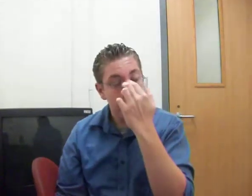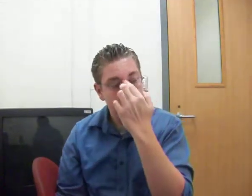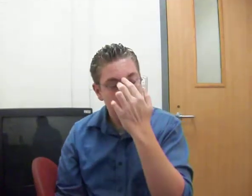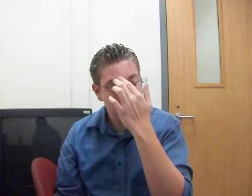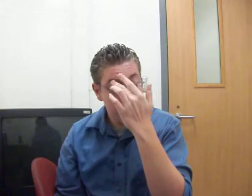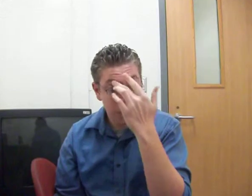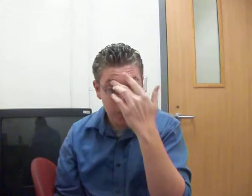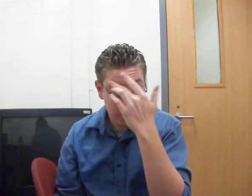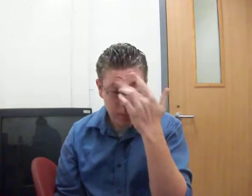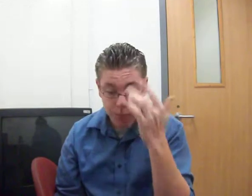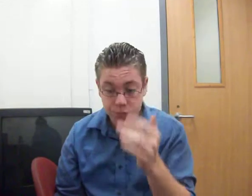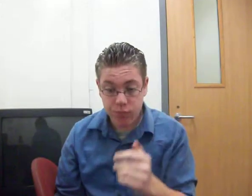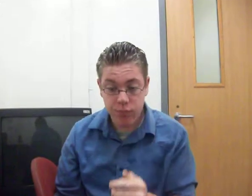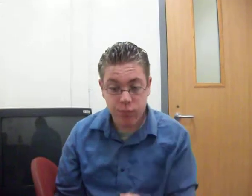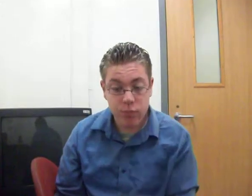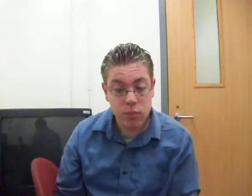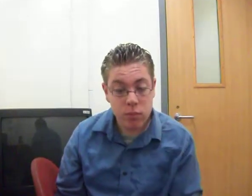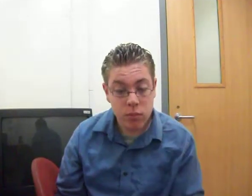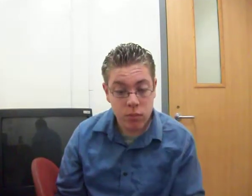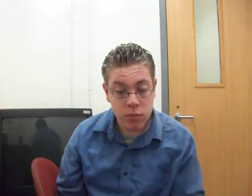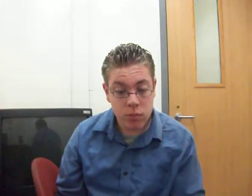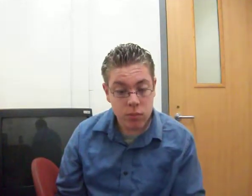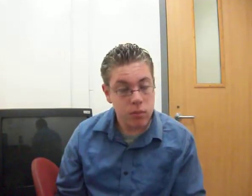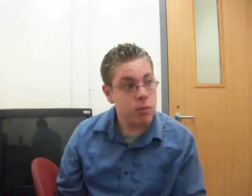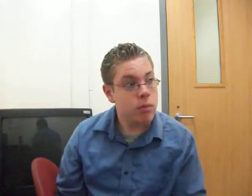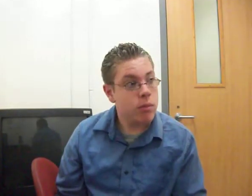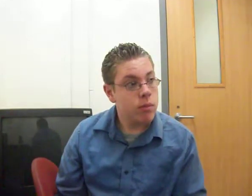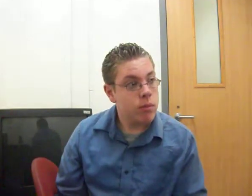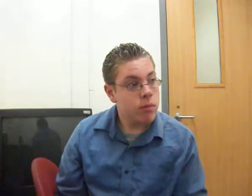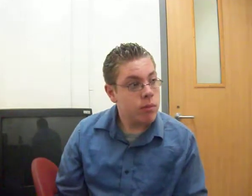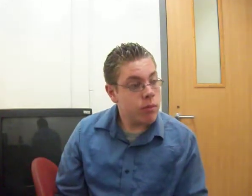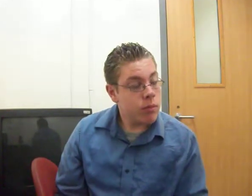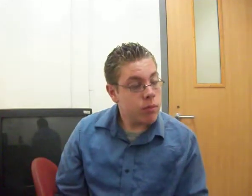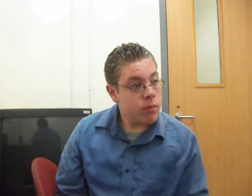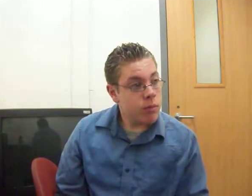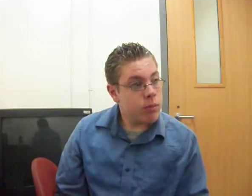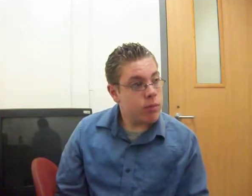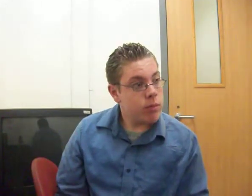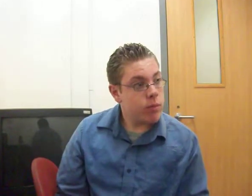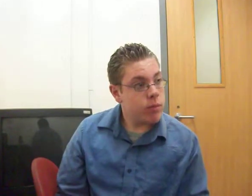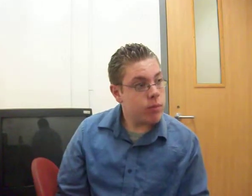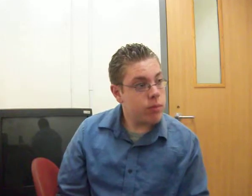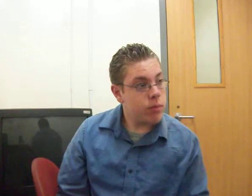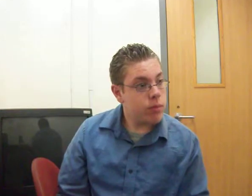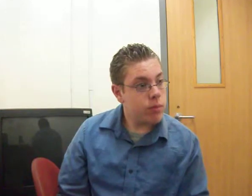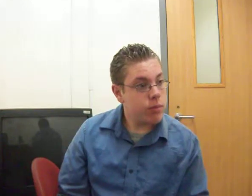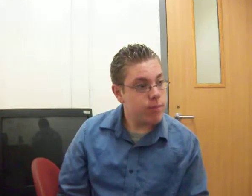I'd like to describe the basic configuration of generally the small boats that I like to